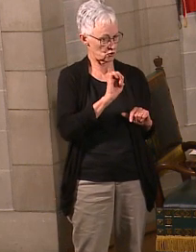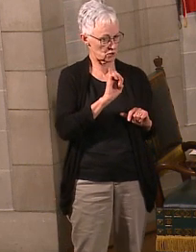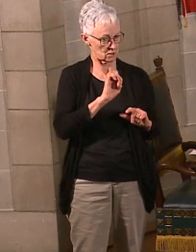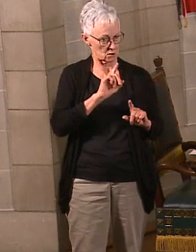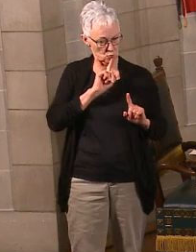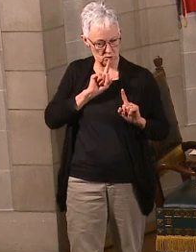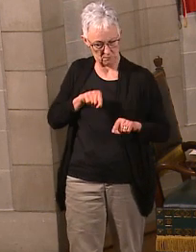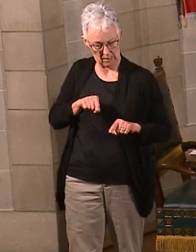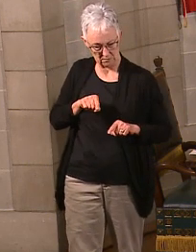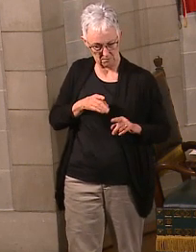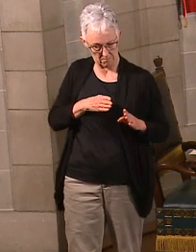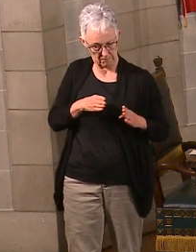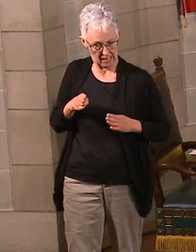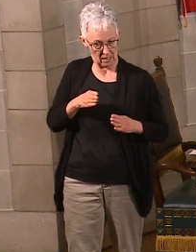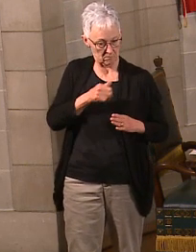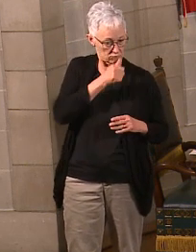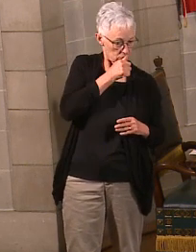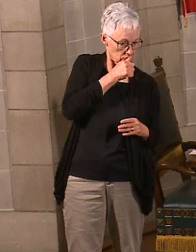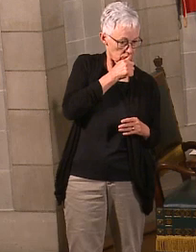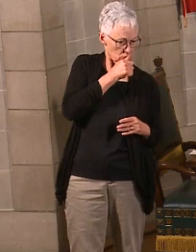prevent inmate backlash?